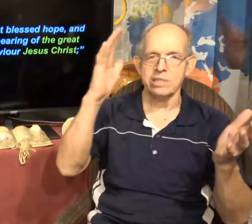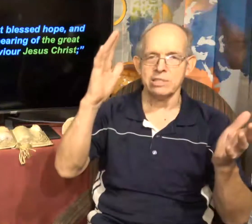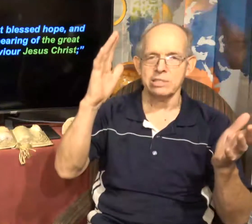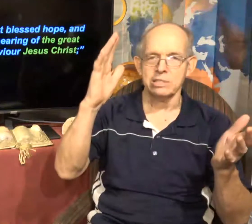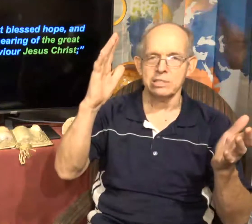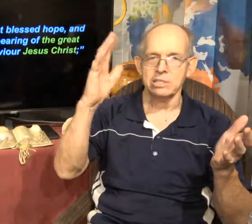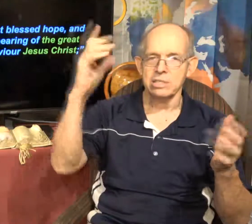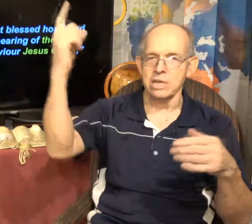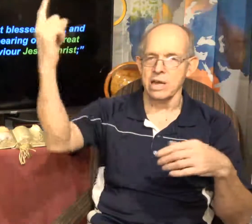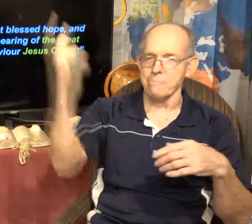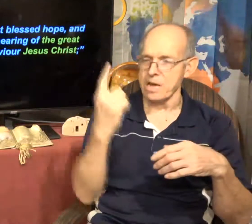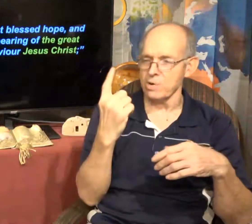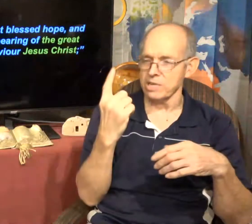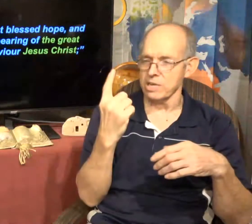Glorious appearing